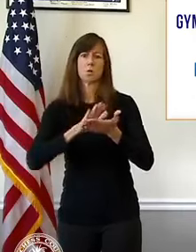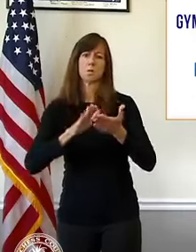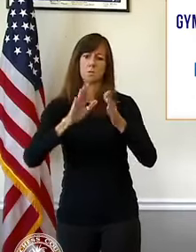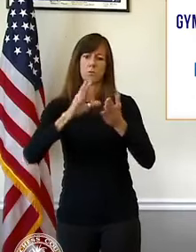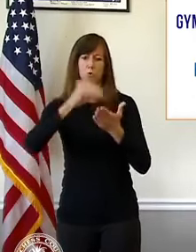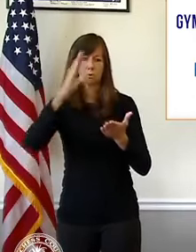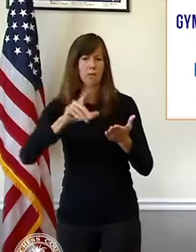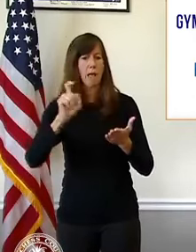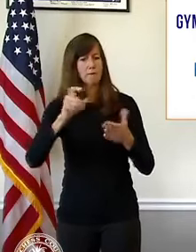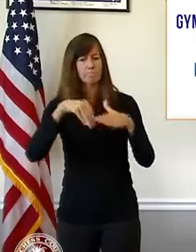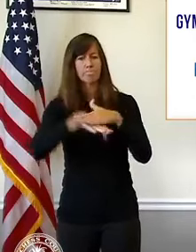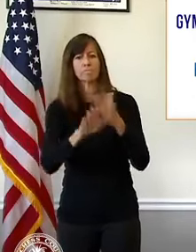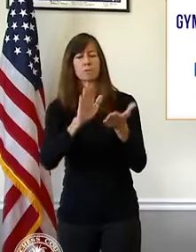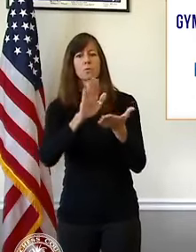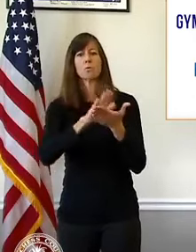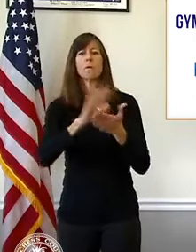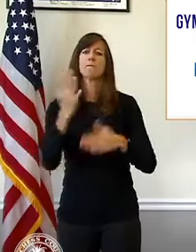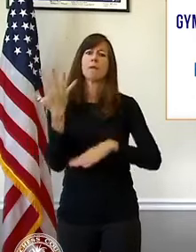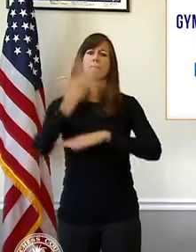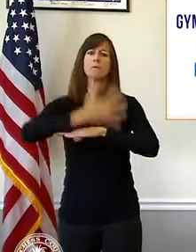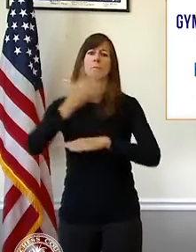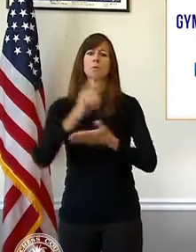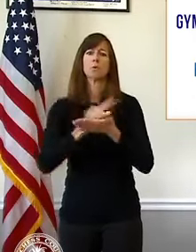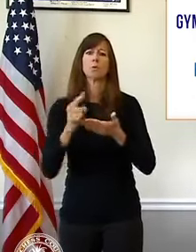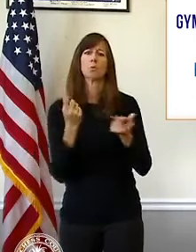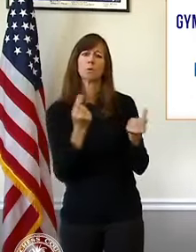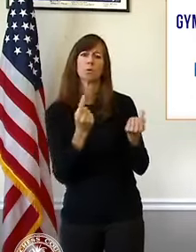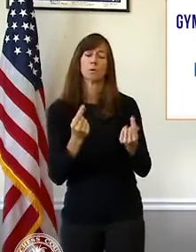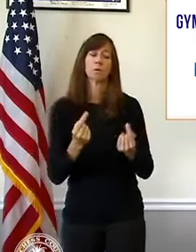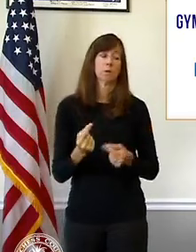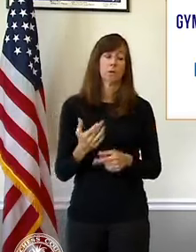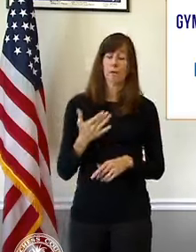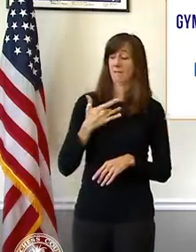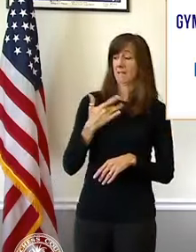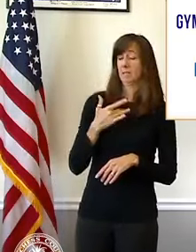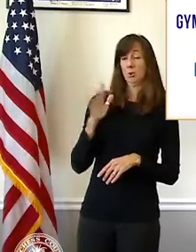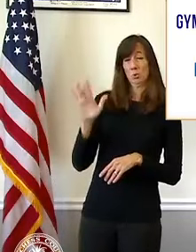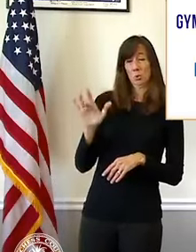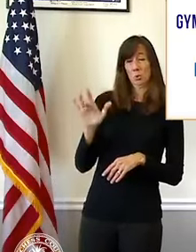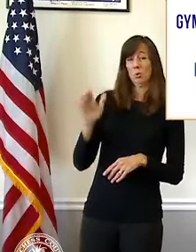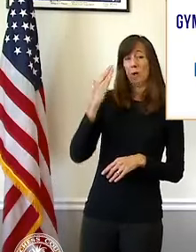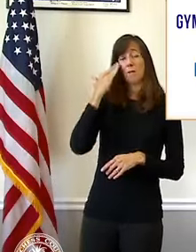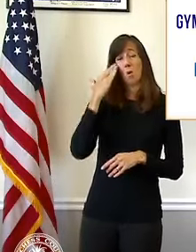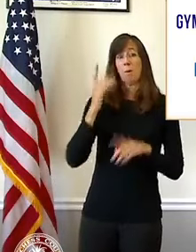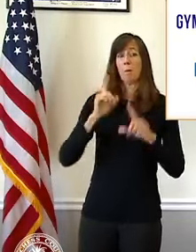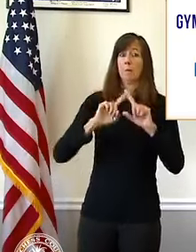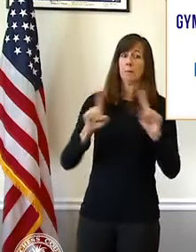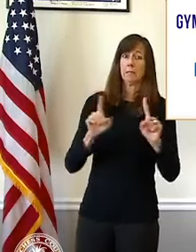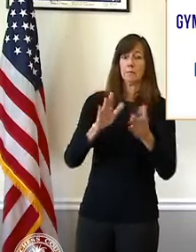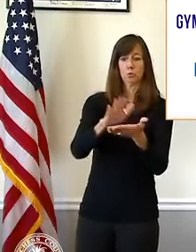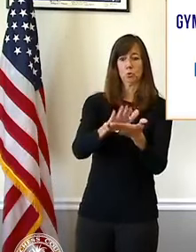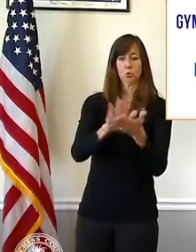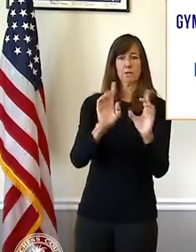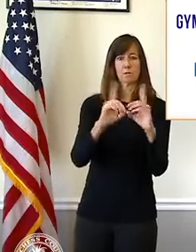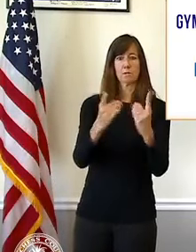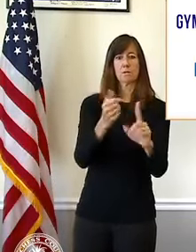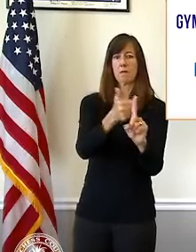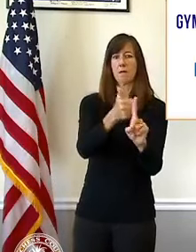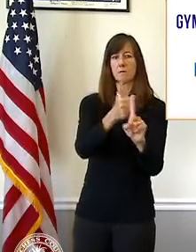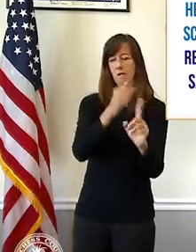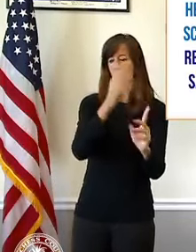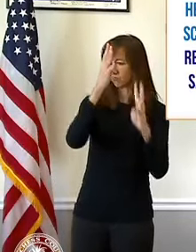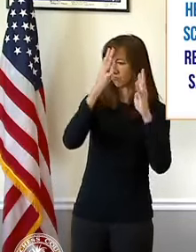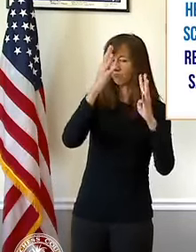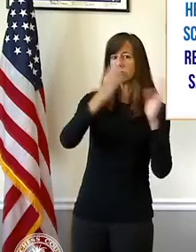you, but the districts are creating their own plans. Those are within the construct and guidance of the state of New York. Dutchess County